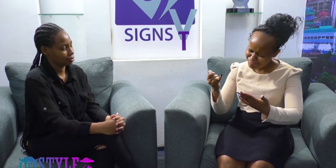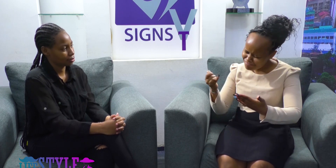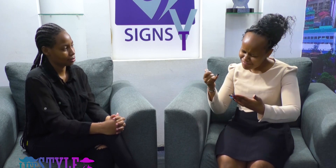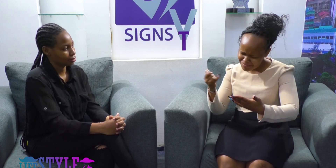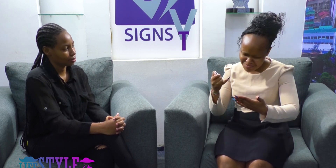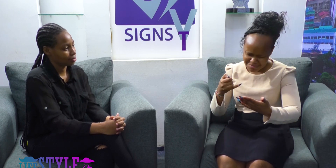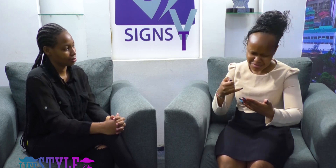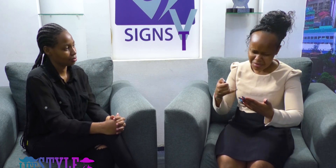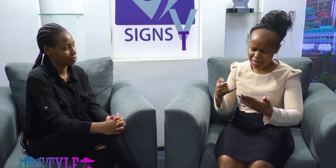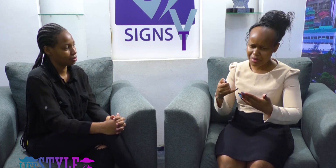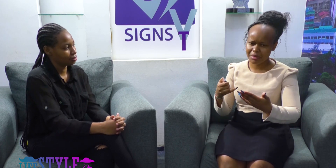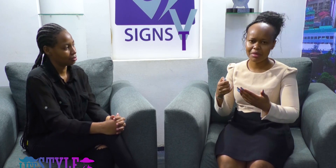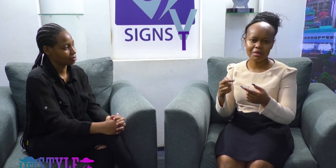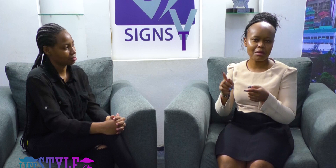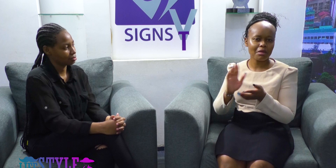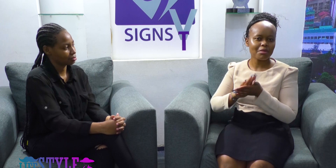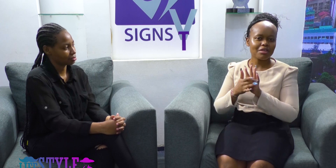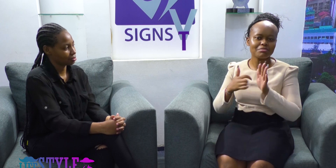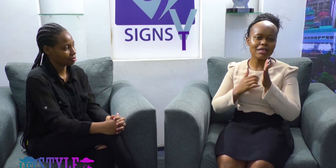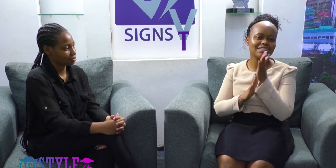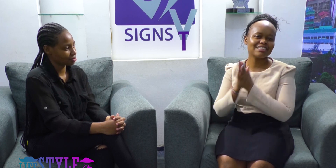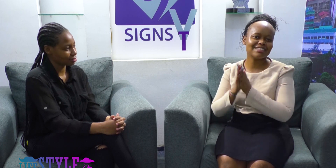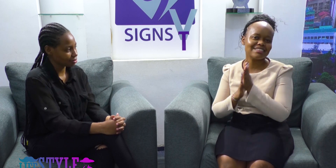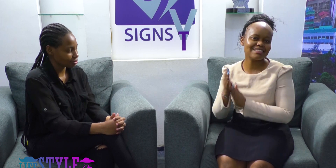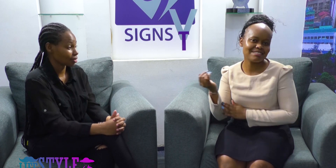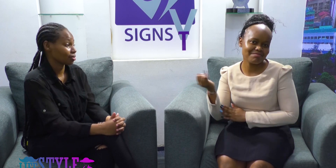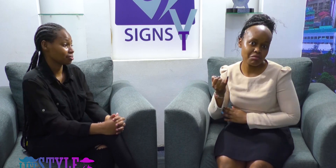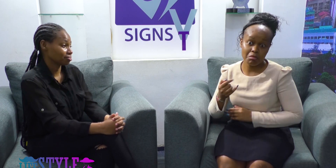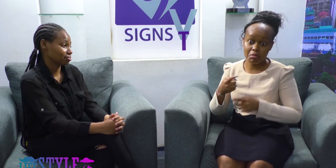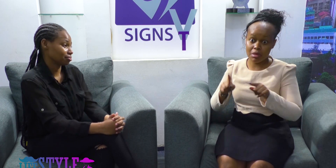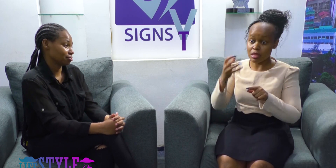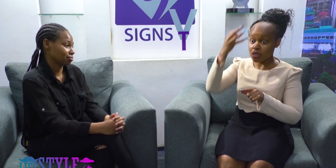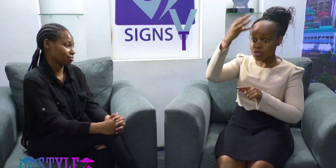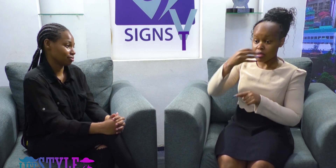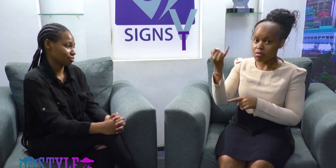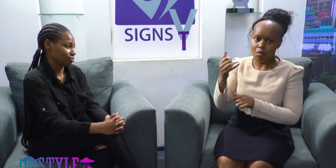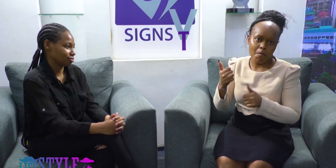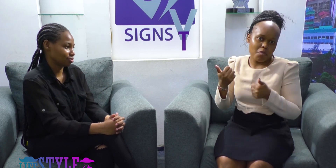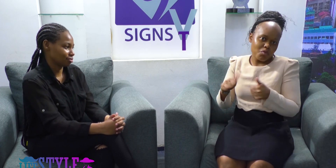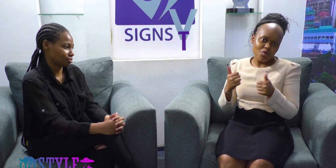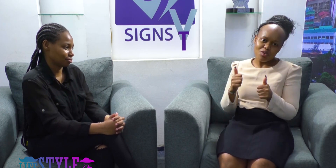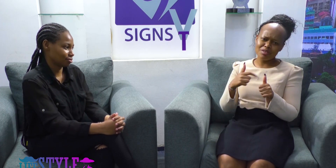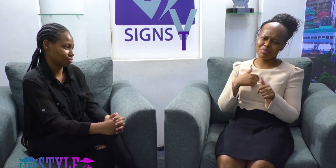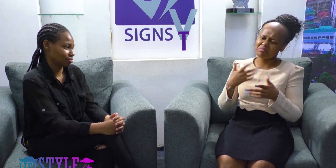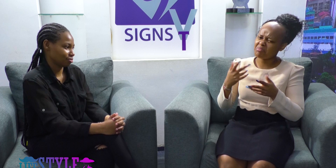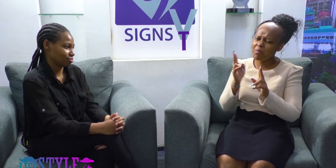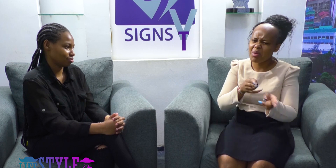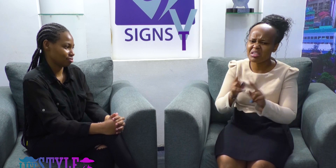used to look at our books, and when he comes across my book, he was very much surprised because of the good work that I